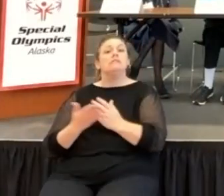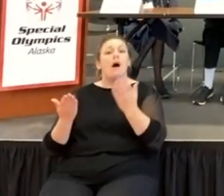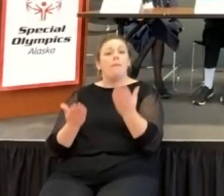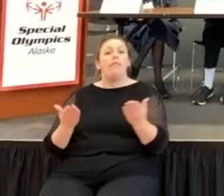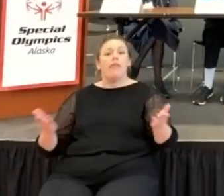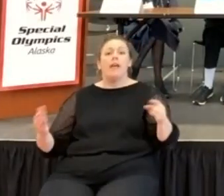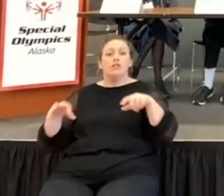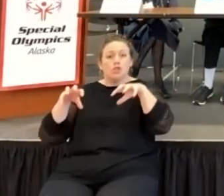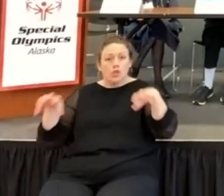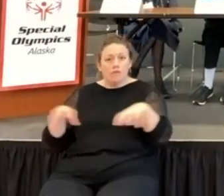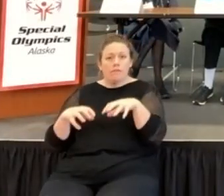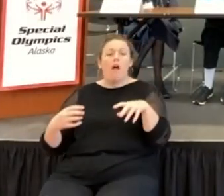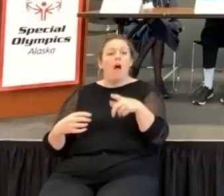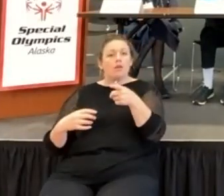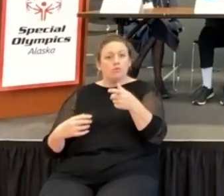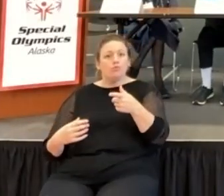done to age well in your